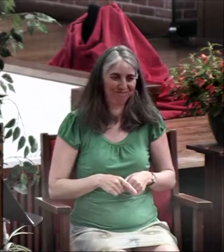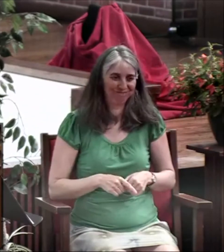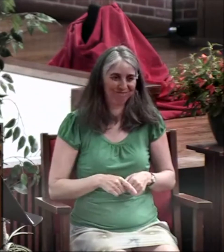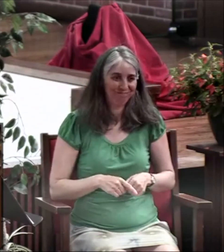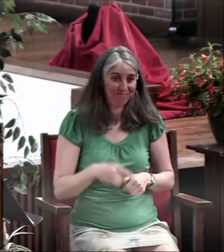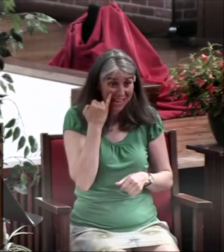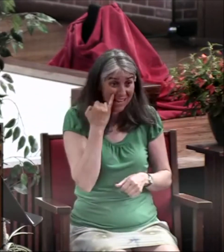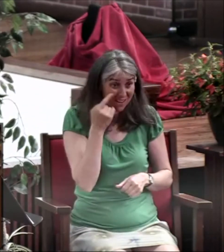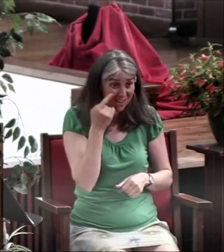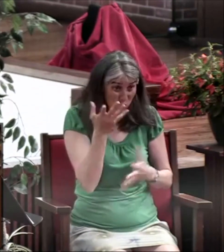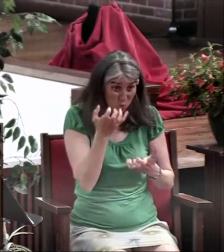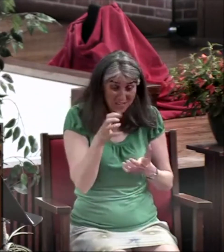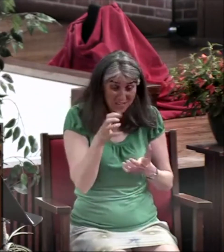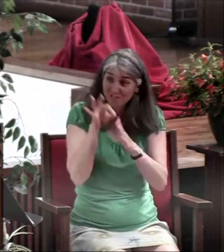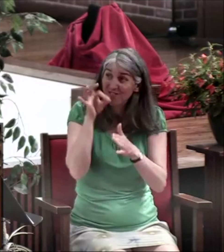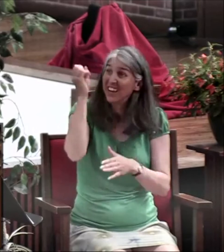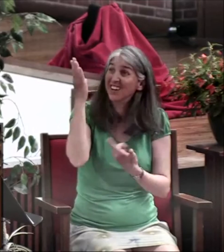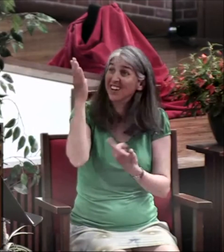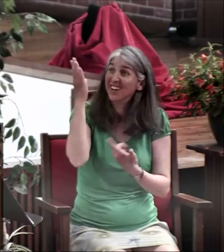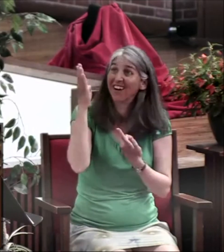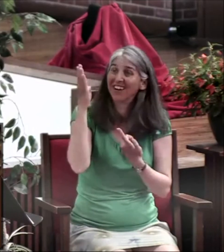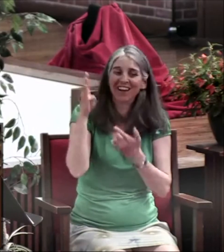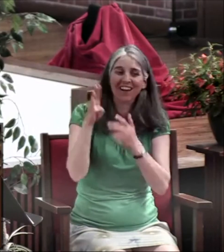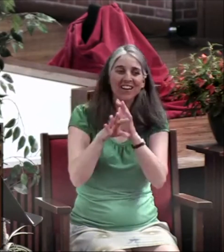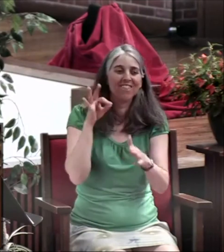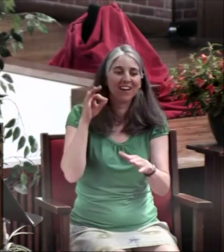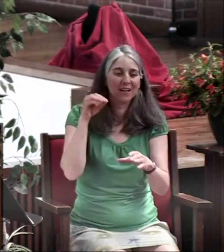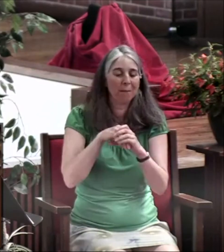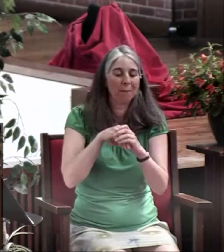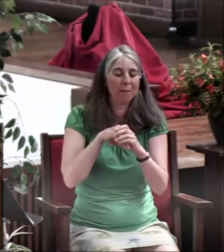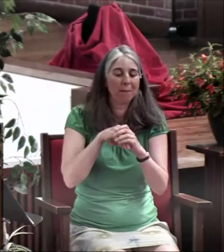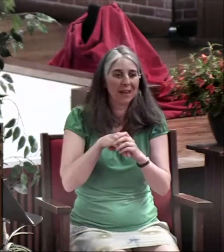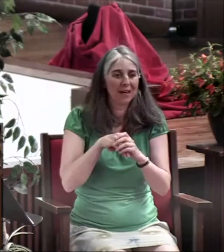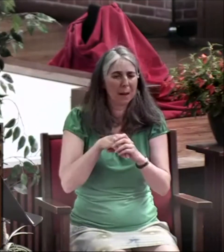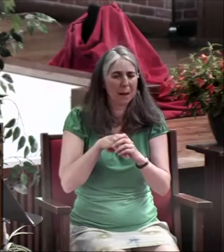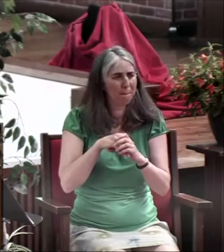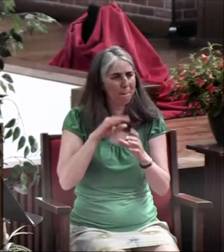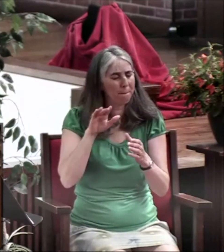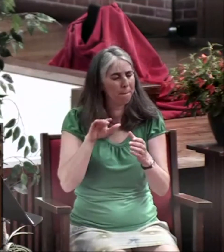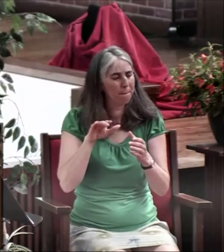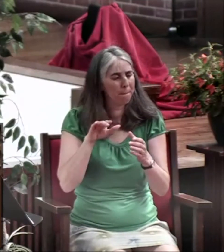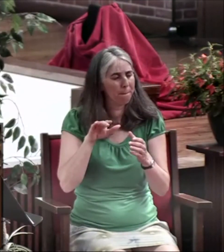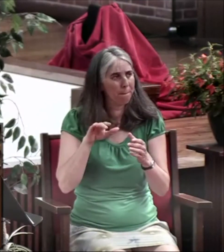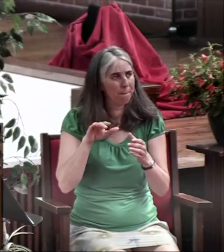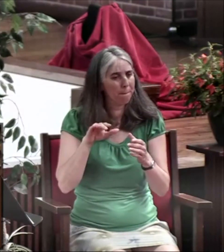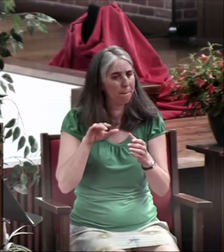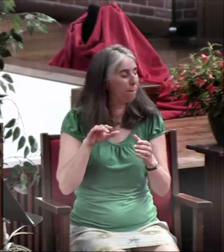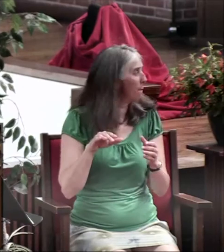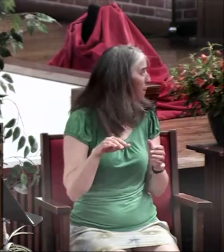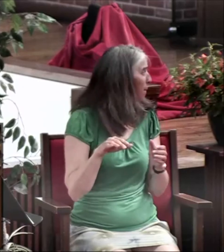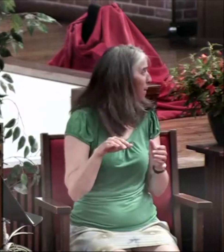If you want to find God, you find him in a Middle Eastern barn with a mismatched